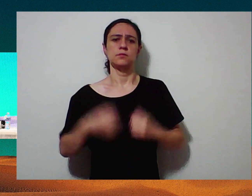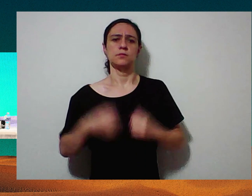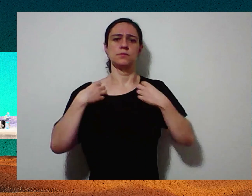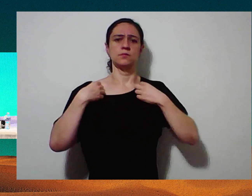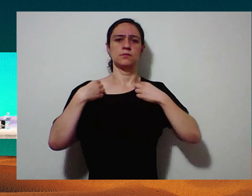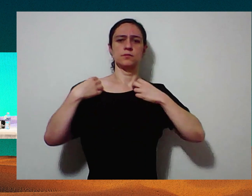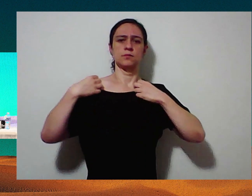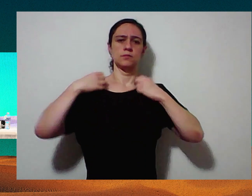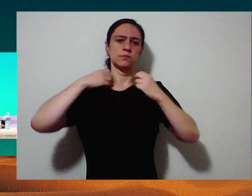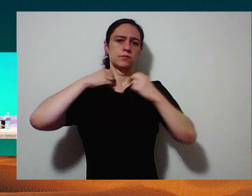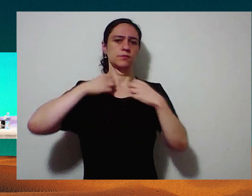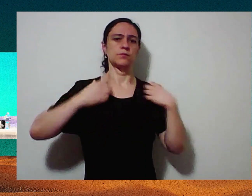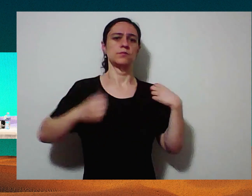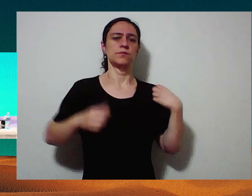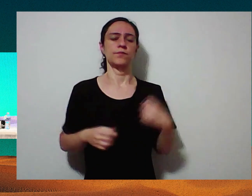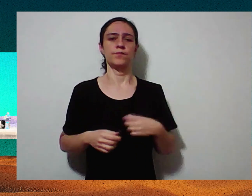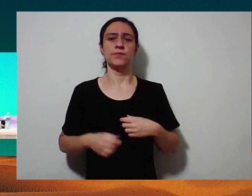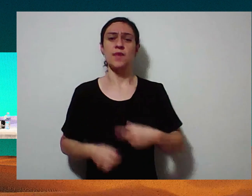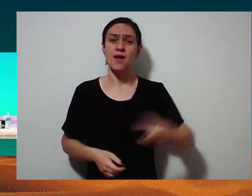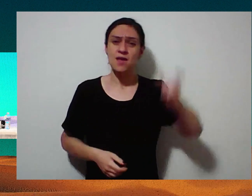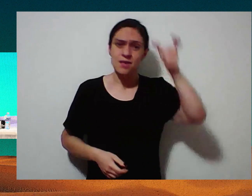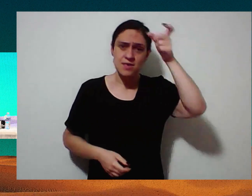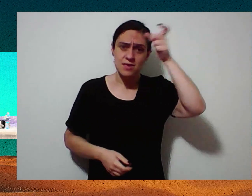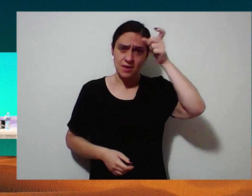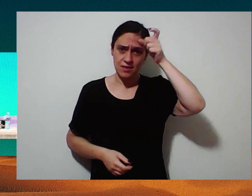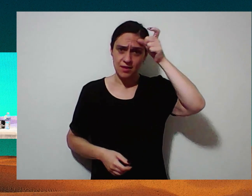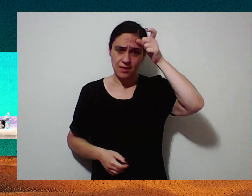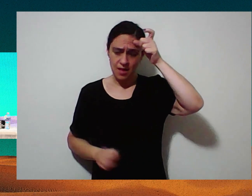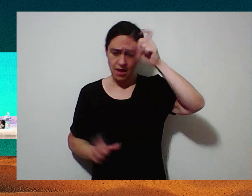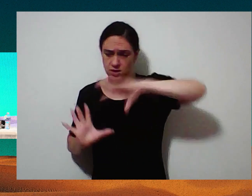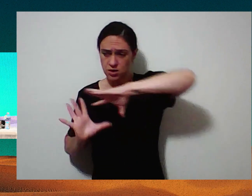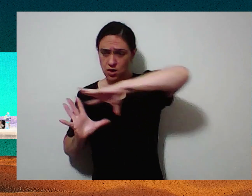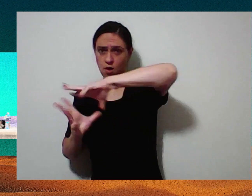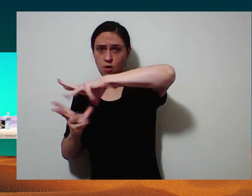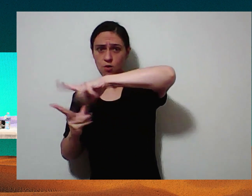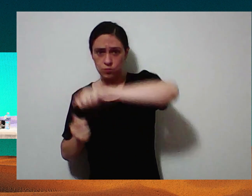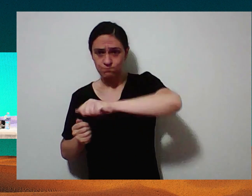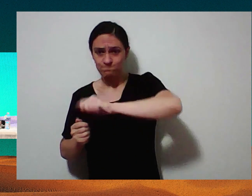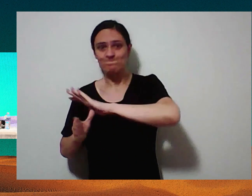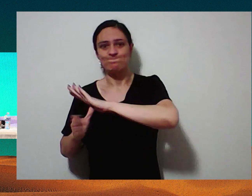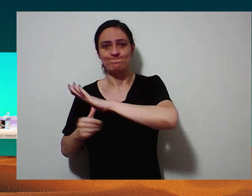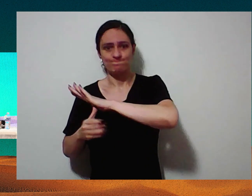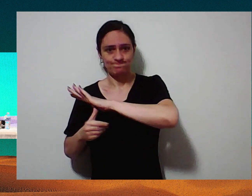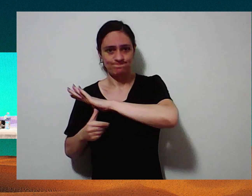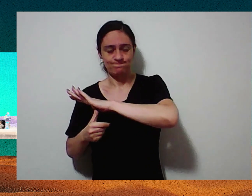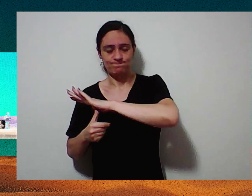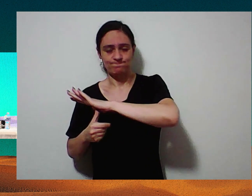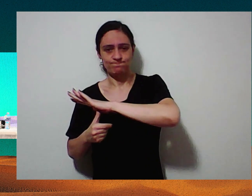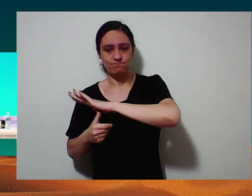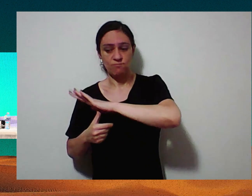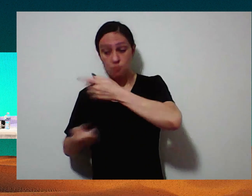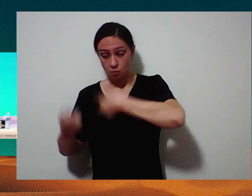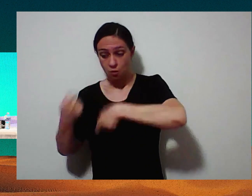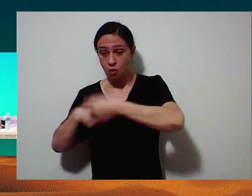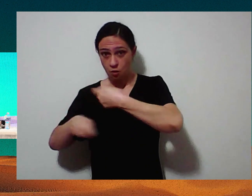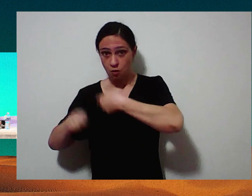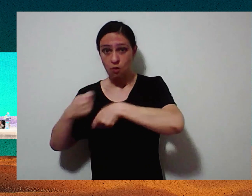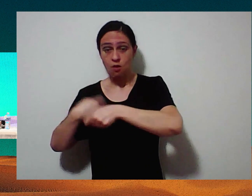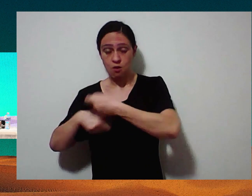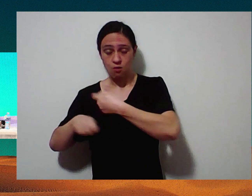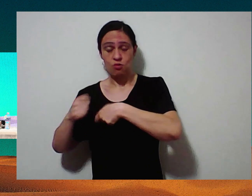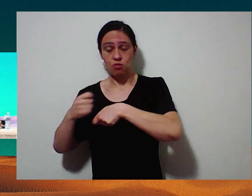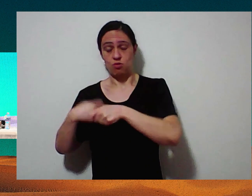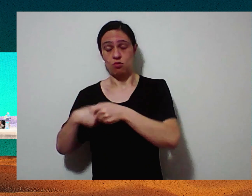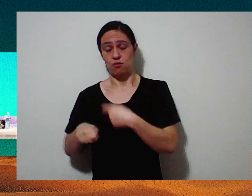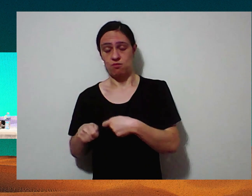Satanás usurpou esse mundo. Satan usurped this world. Ele domina esse mundo He rules over the world com